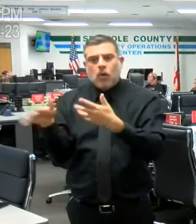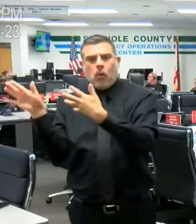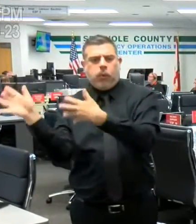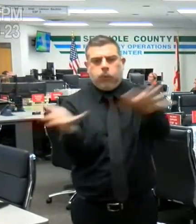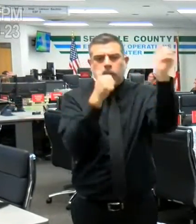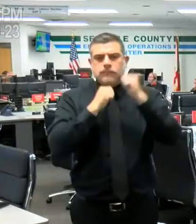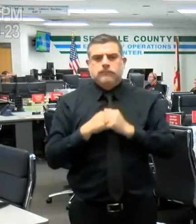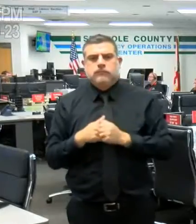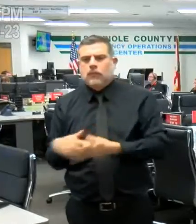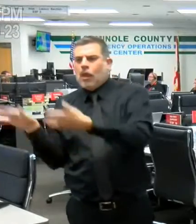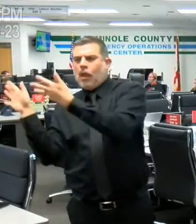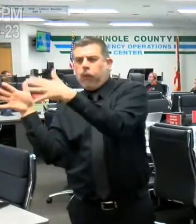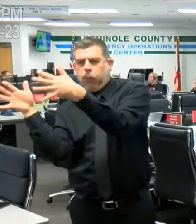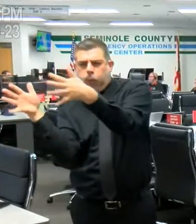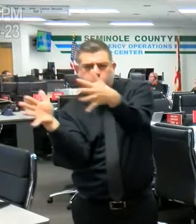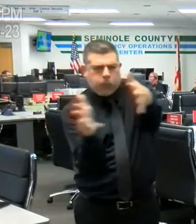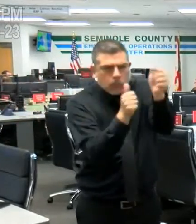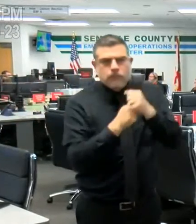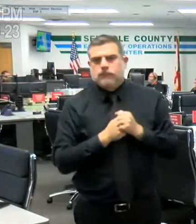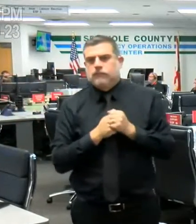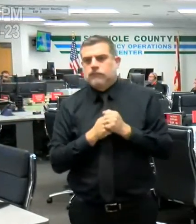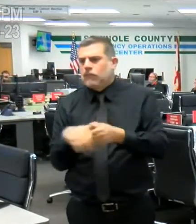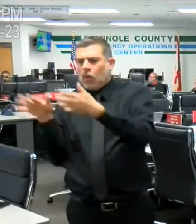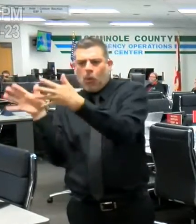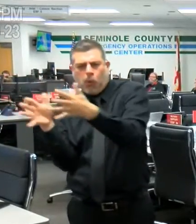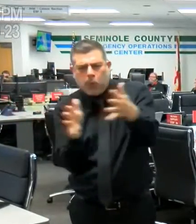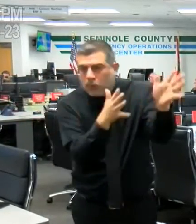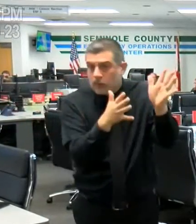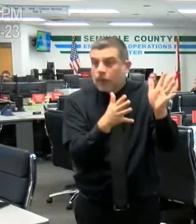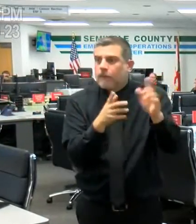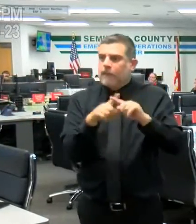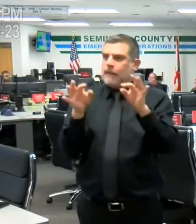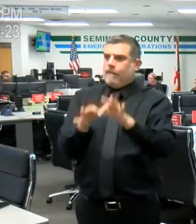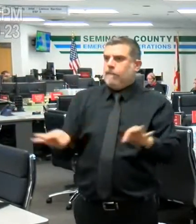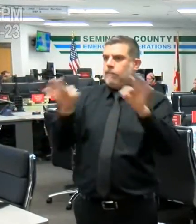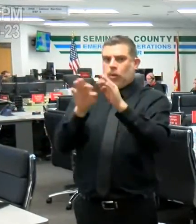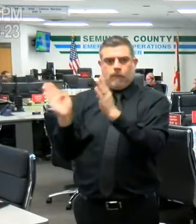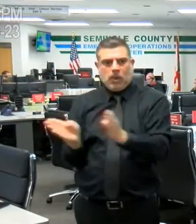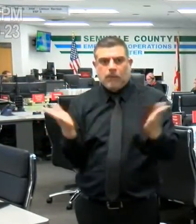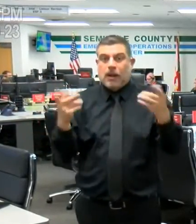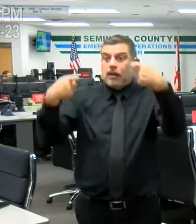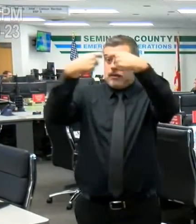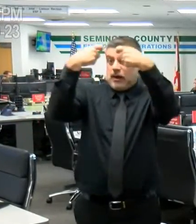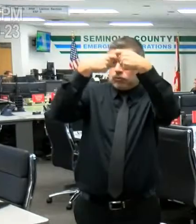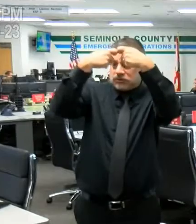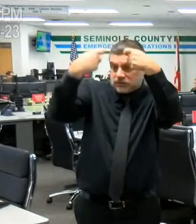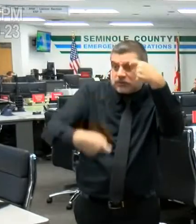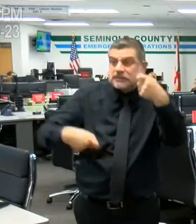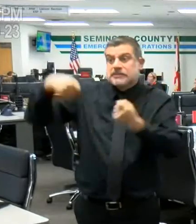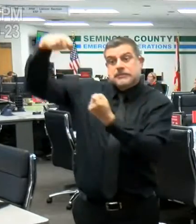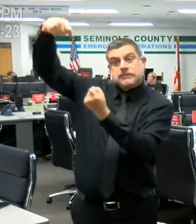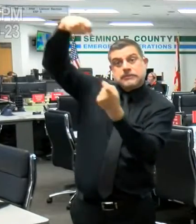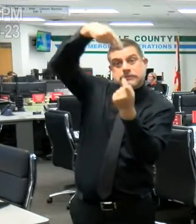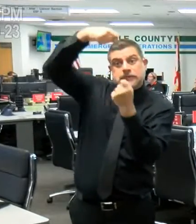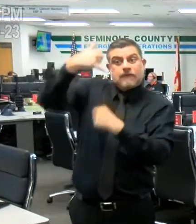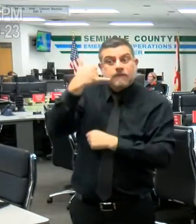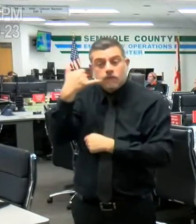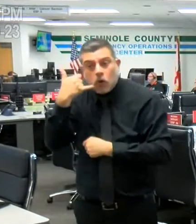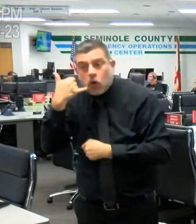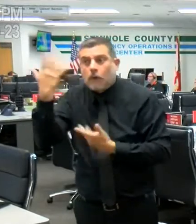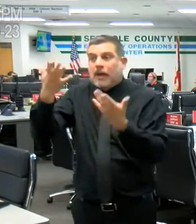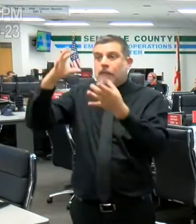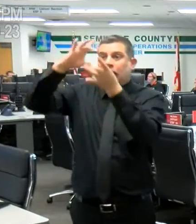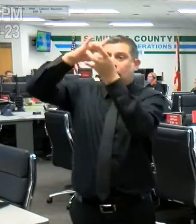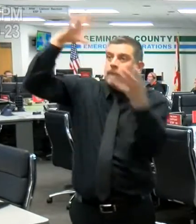So the things that we should be prepared for: power outages. There's the potential for cell phone disruptions if it hits a specific